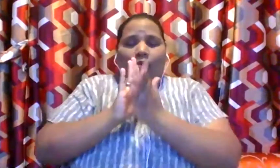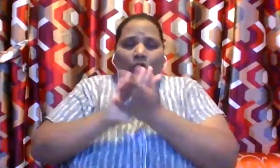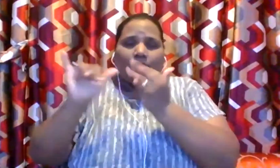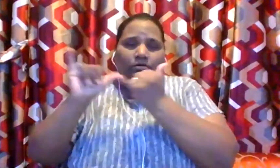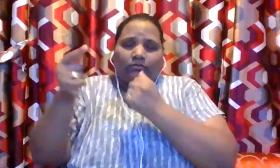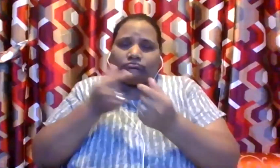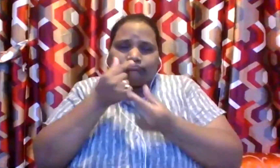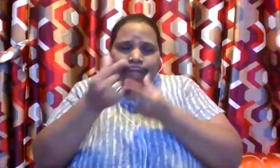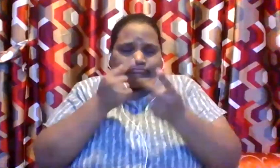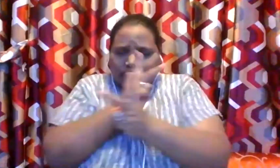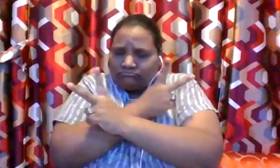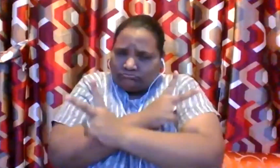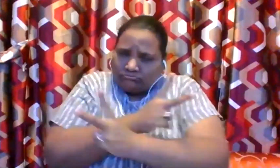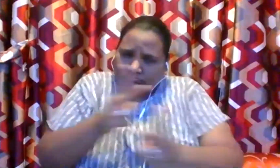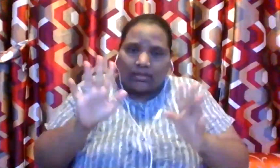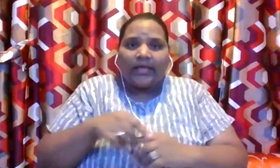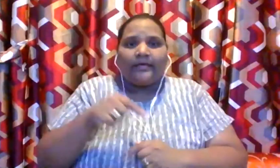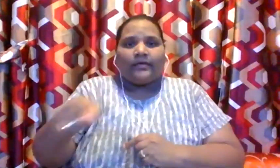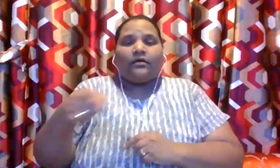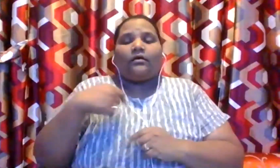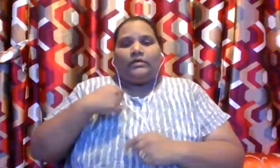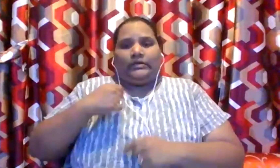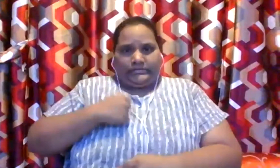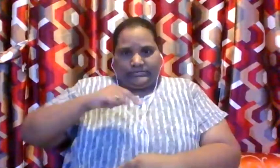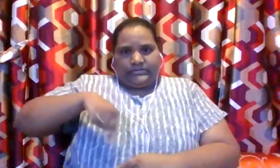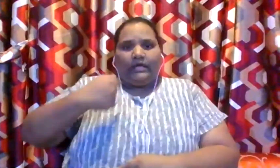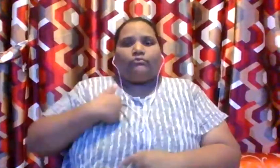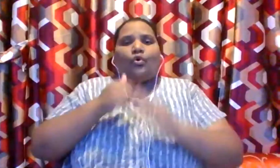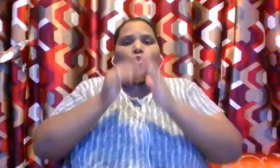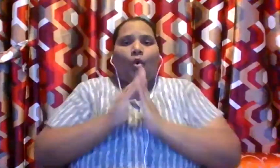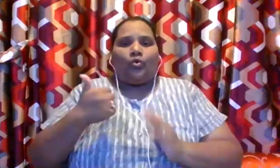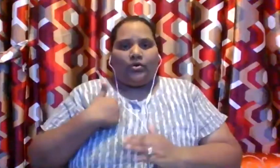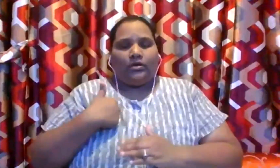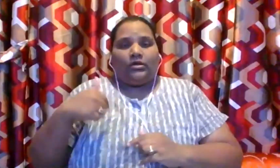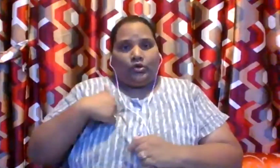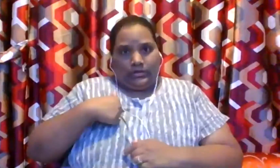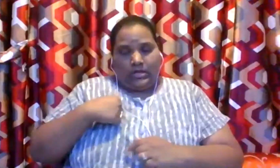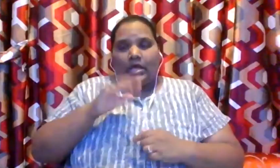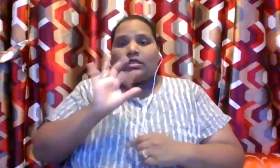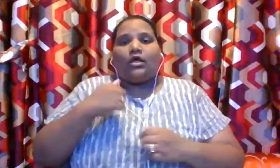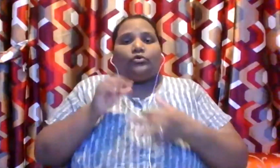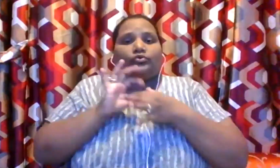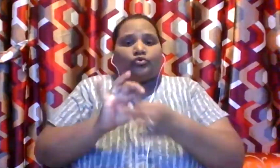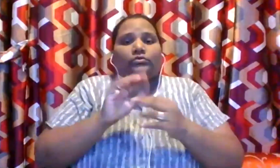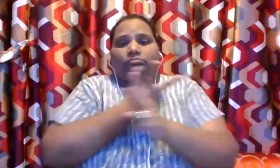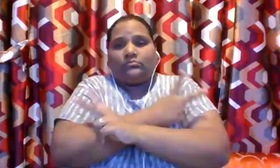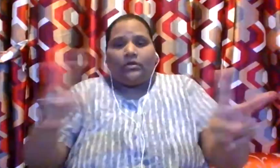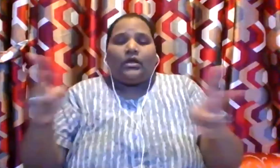declares that He is God. He is the source of the entire creation. So we get a